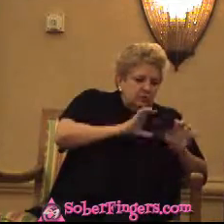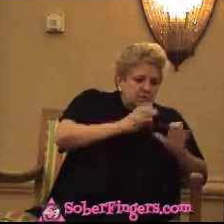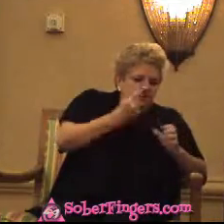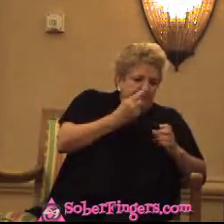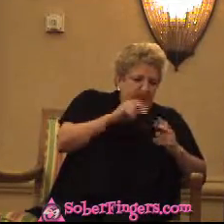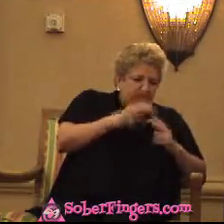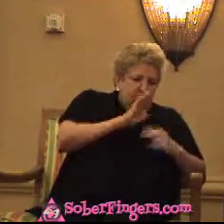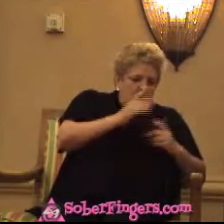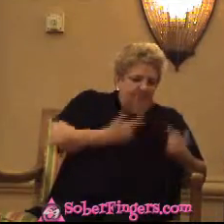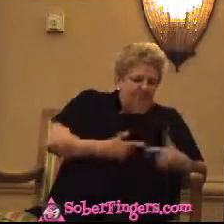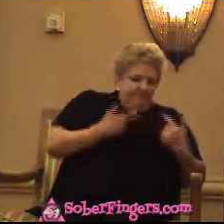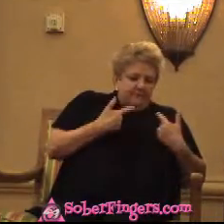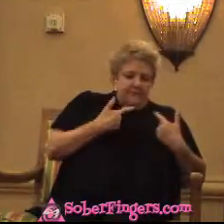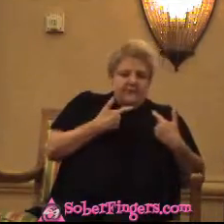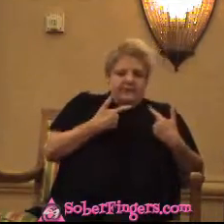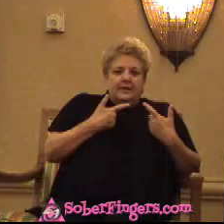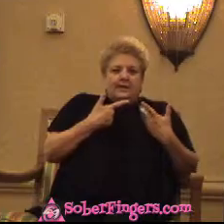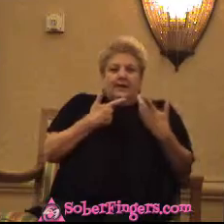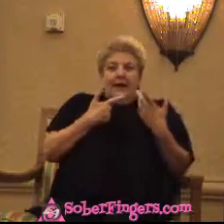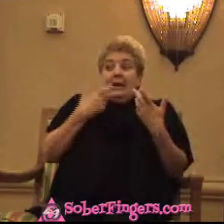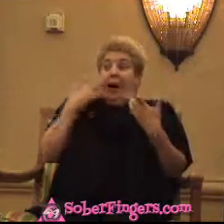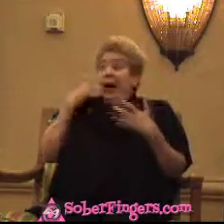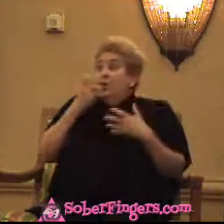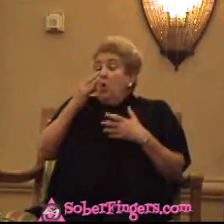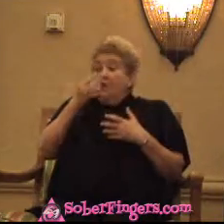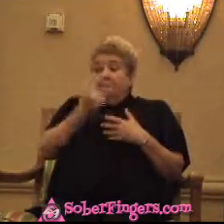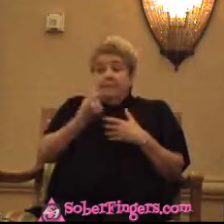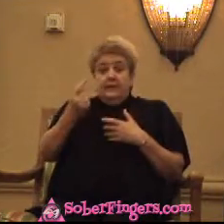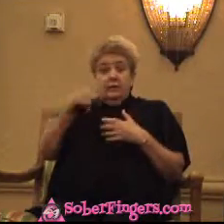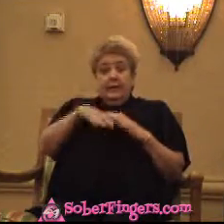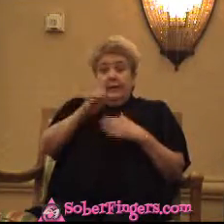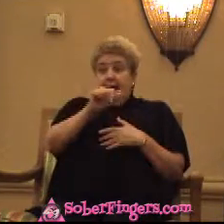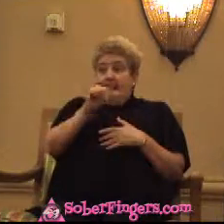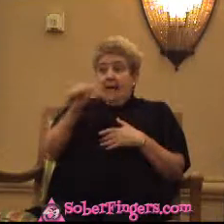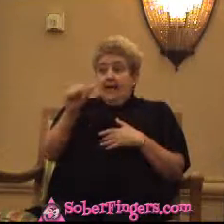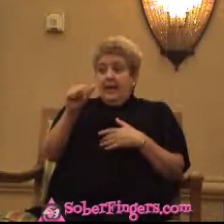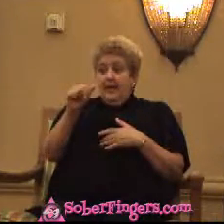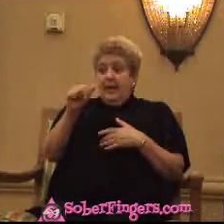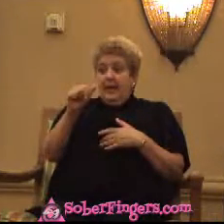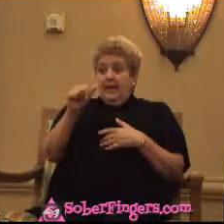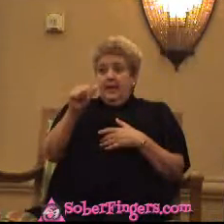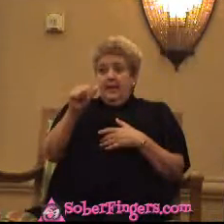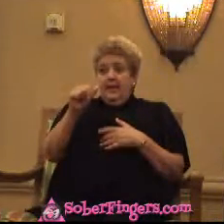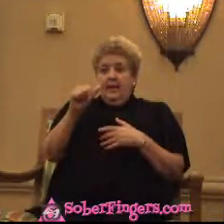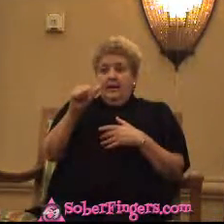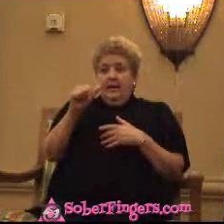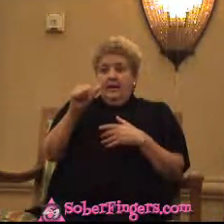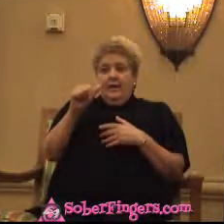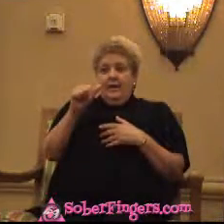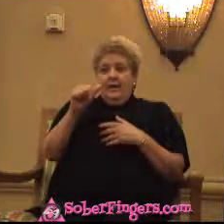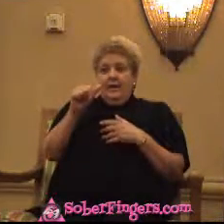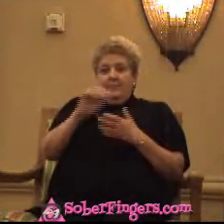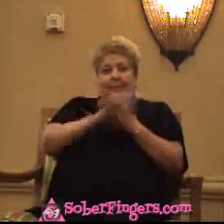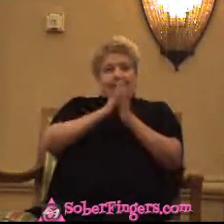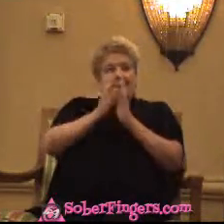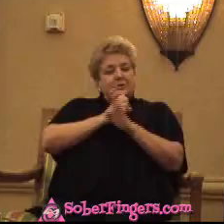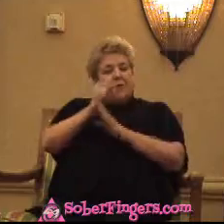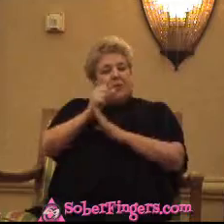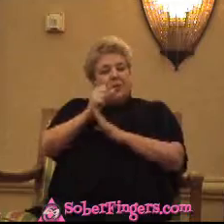And I think a lot of people, I don't know of anybody in Alcoholics Anonymous who got sober and stayed sober that didn't have a moment of clarity. Unfortunately, I